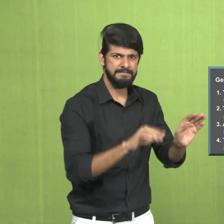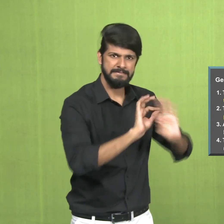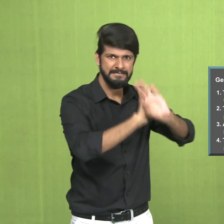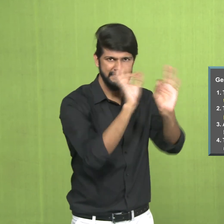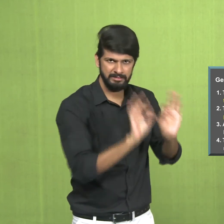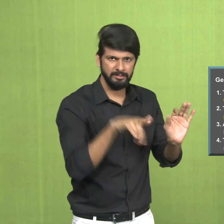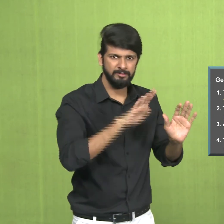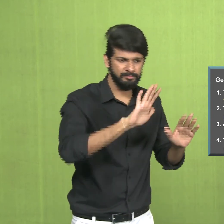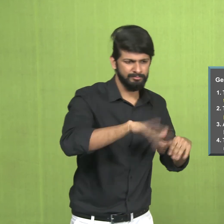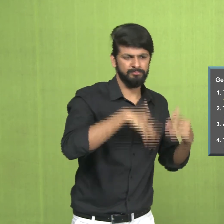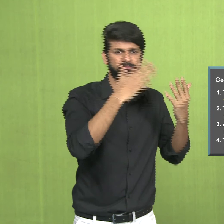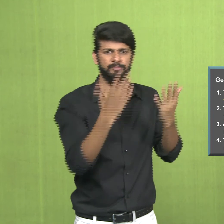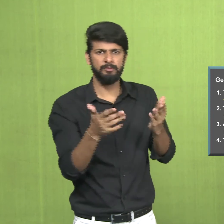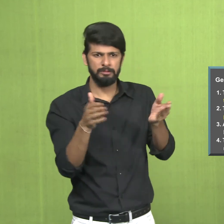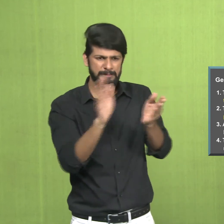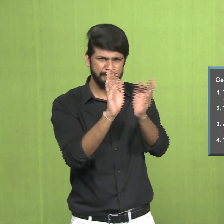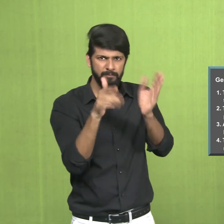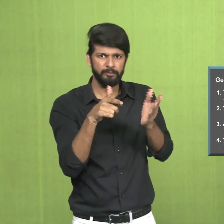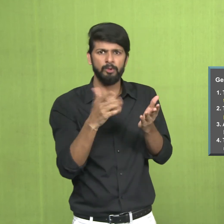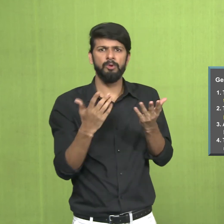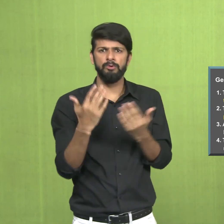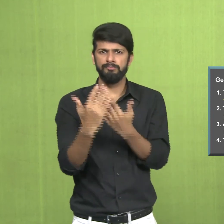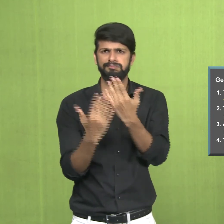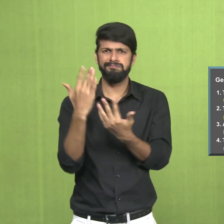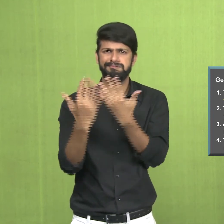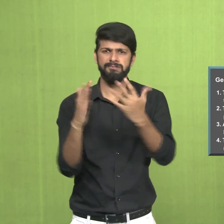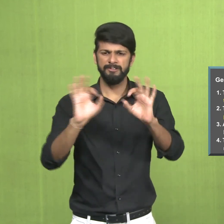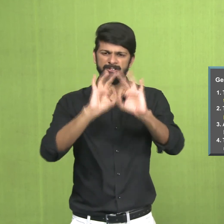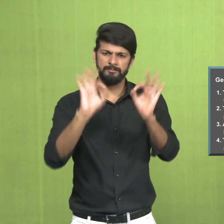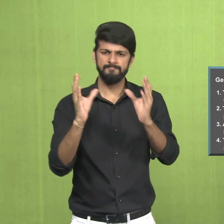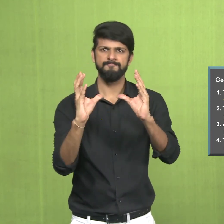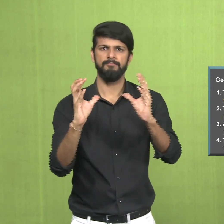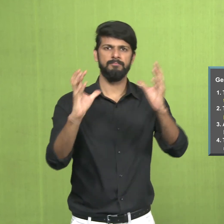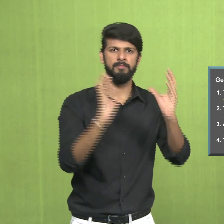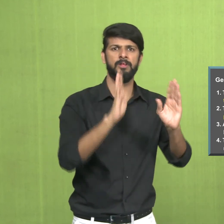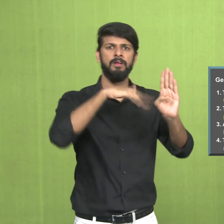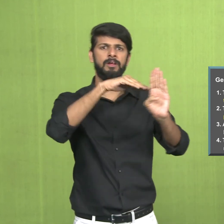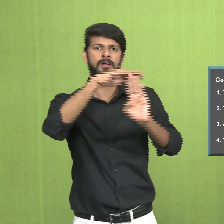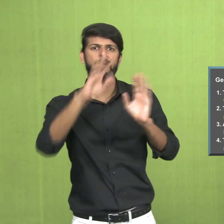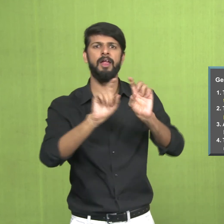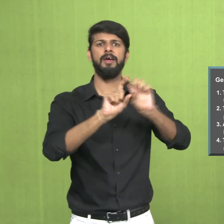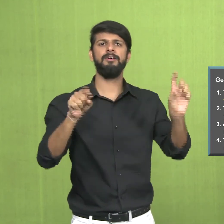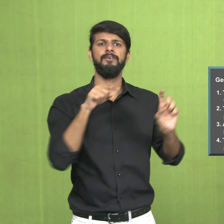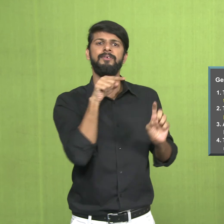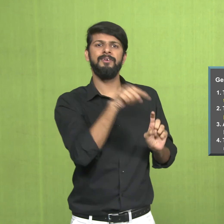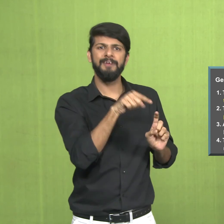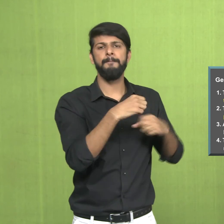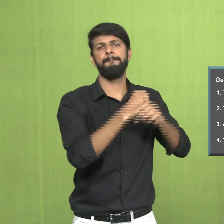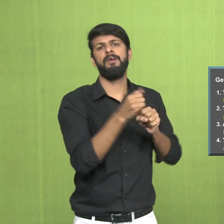We just understood the process of making terracotta pottery. So, first the clay mold